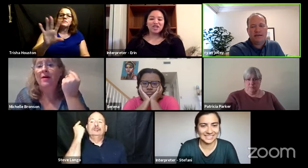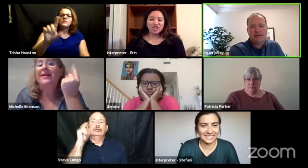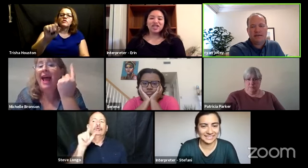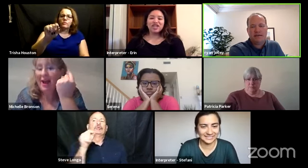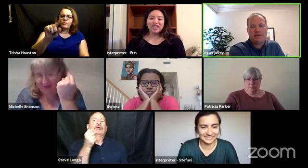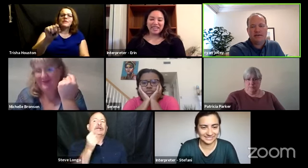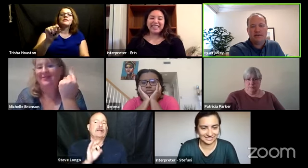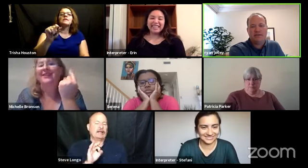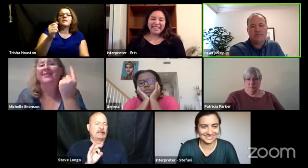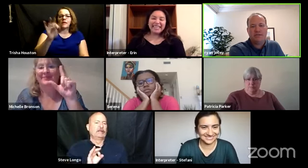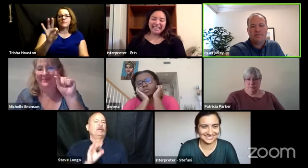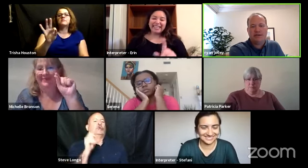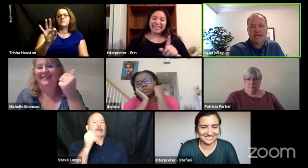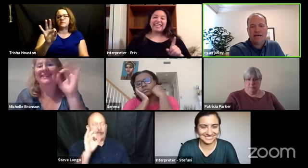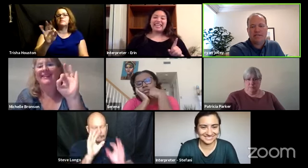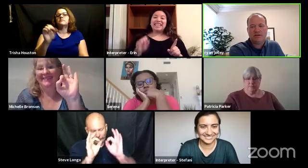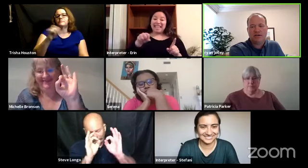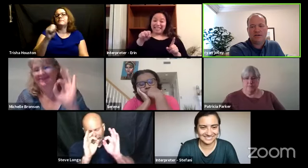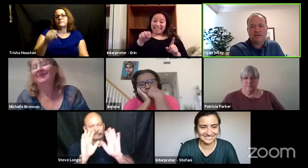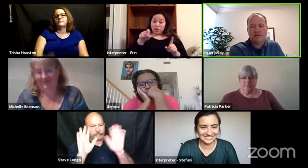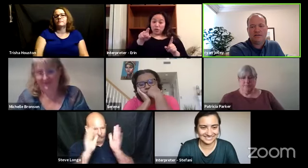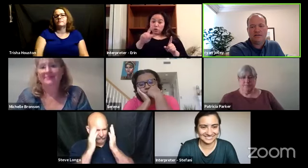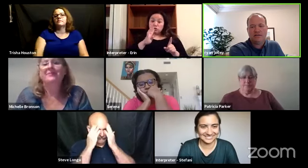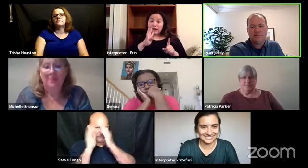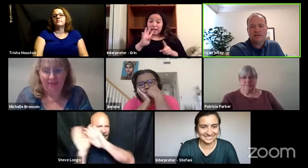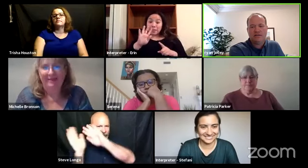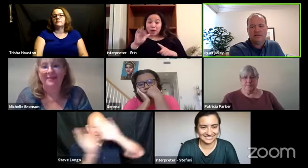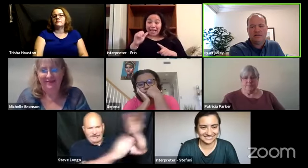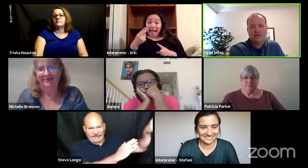year? Are we talking about cash on hand?